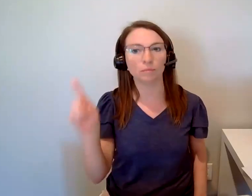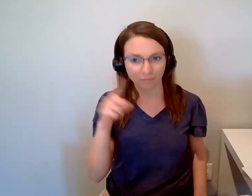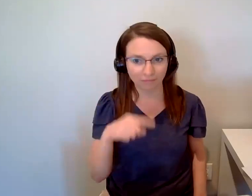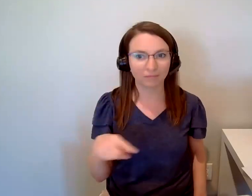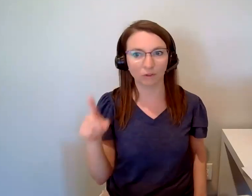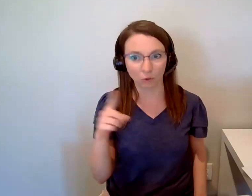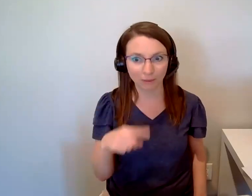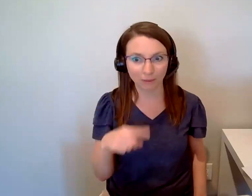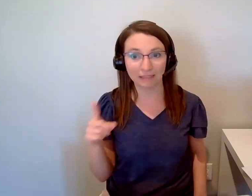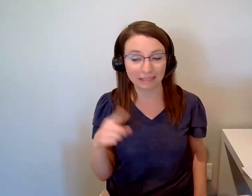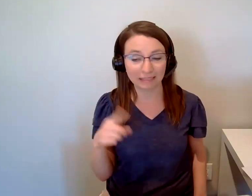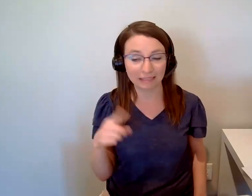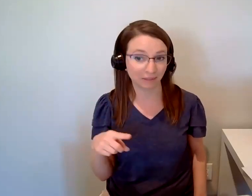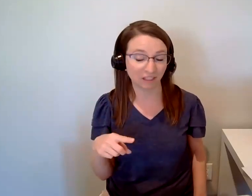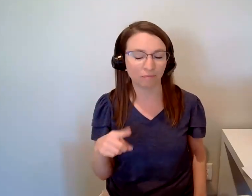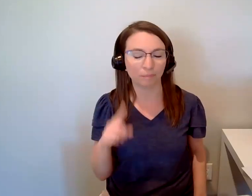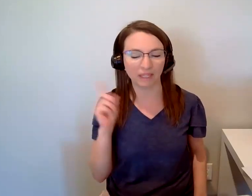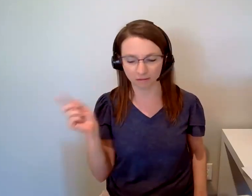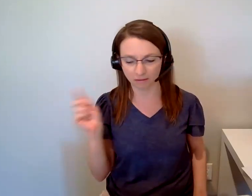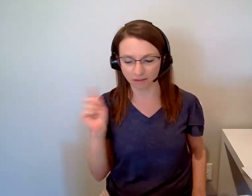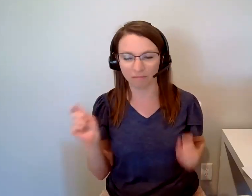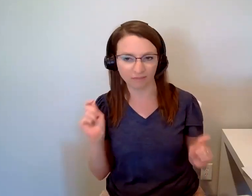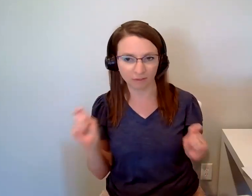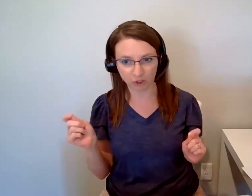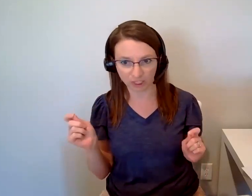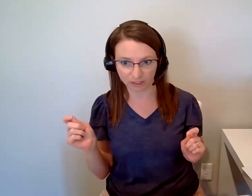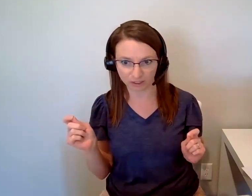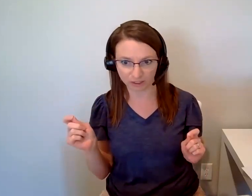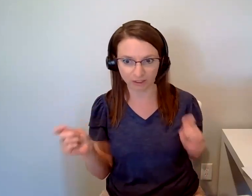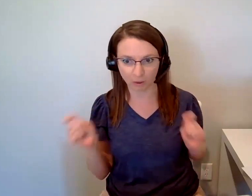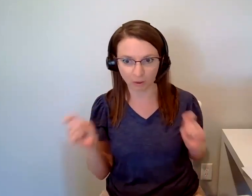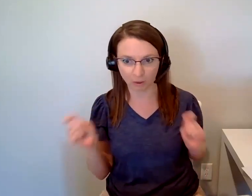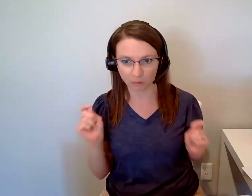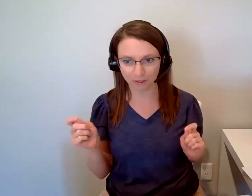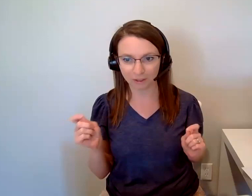be learning basically the same stuff, but I've made a few changes. So